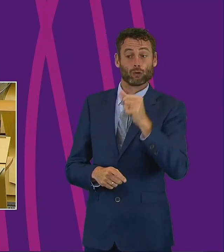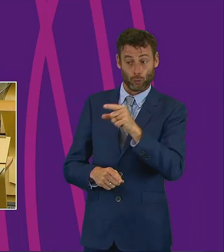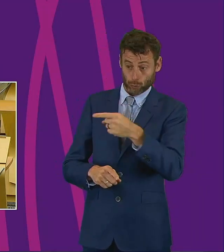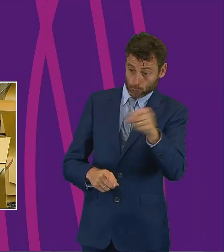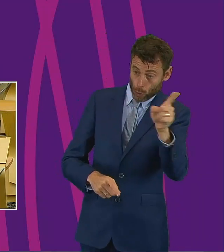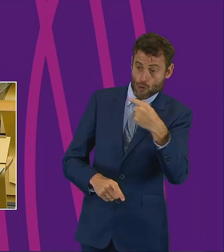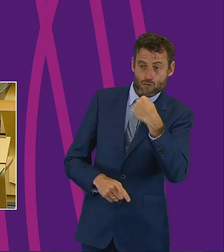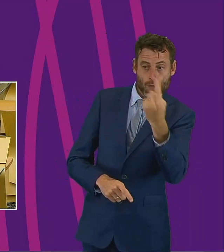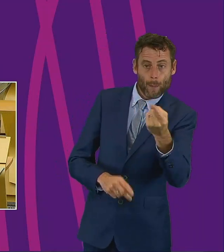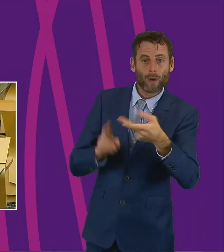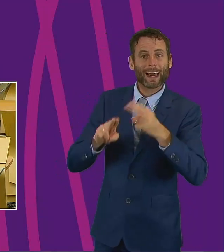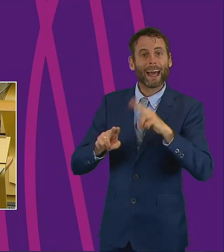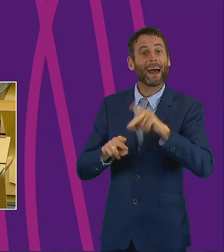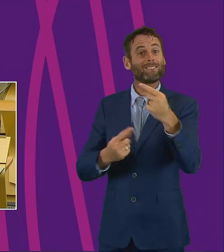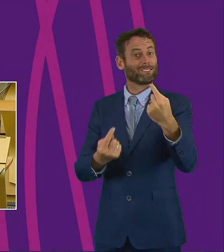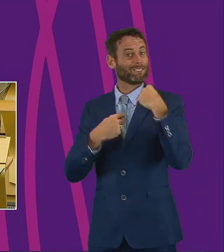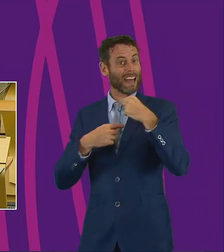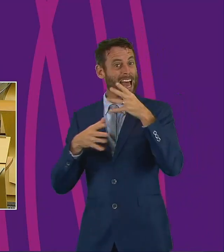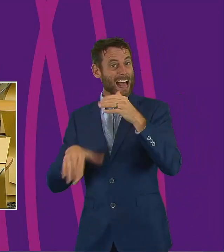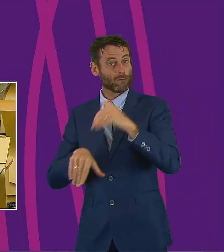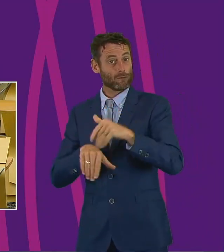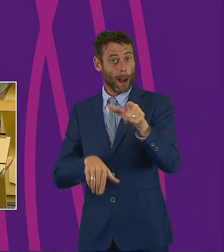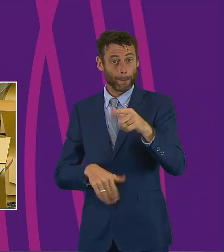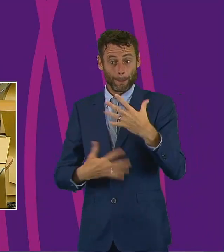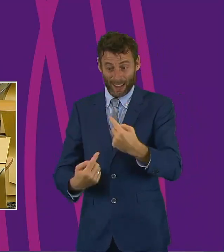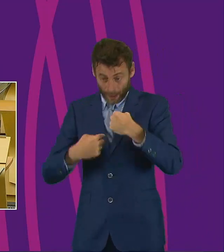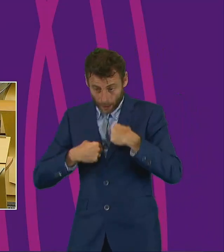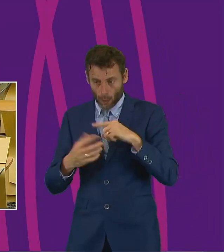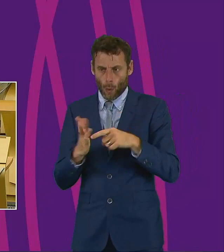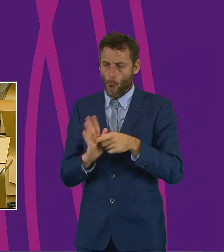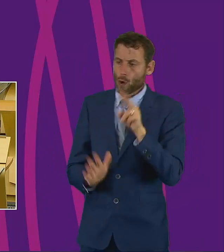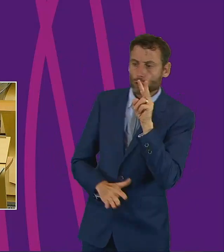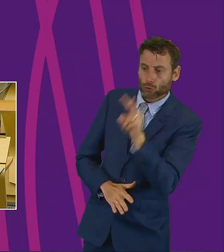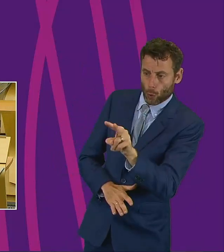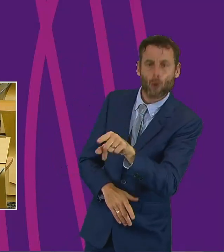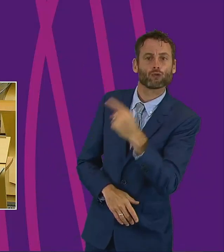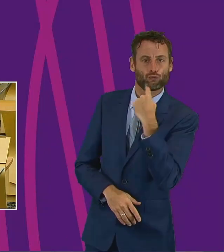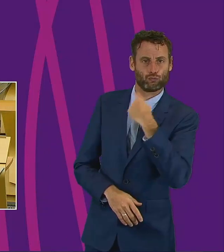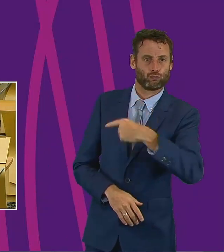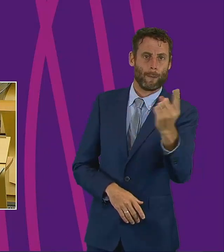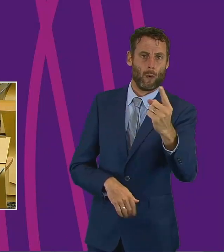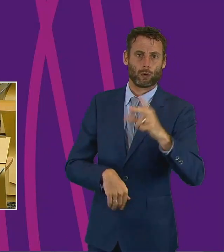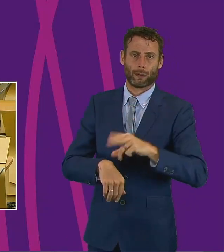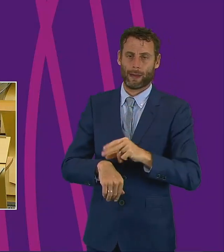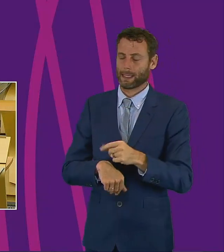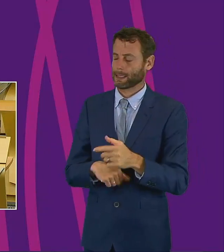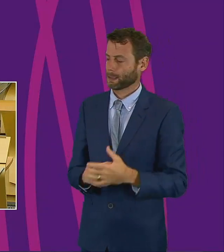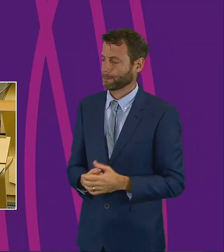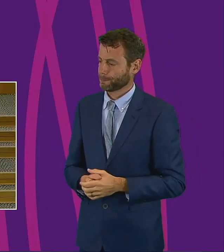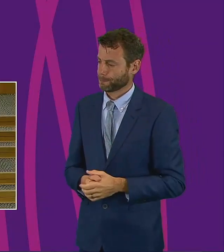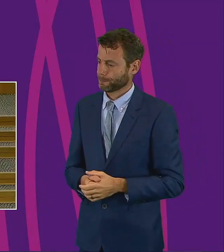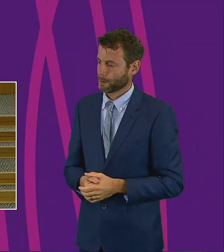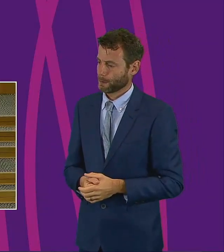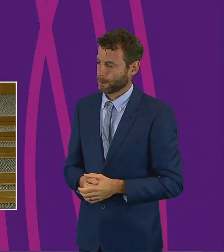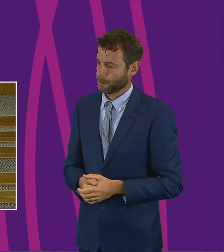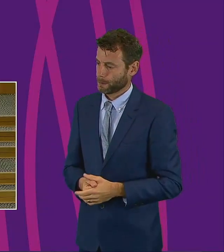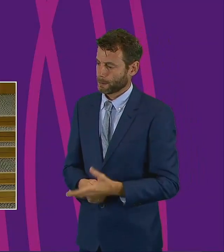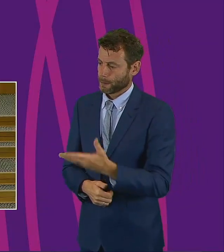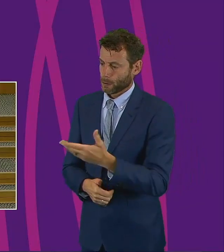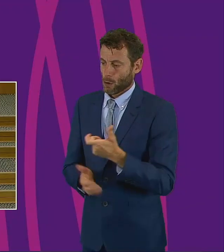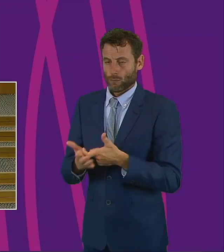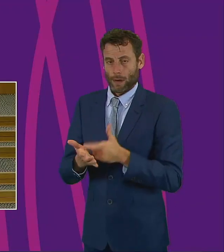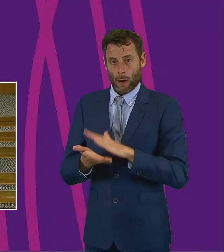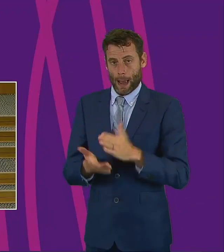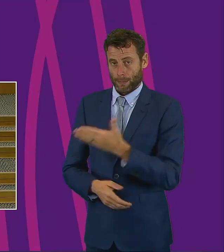anyone who has experienced or witnessed any such abuse or any hate crime to report it to the police. Rachel Hamilton. Thank the First Minister for